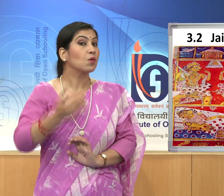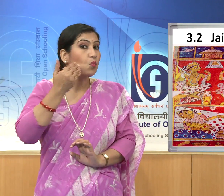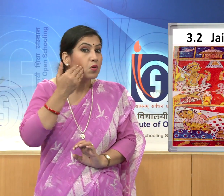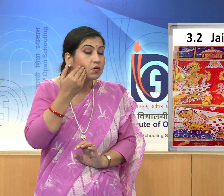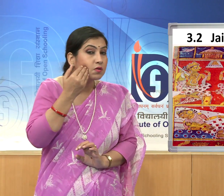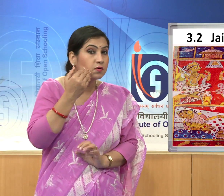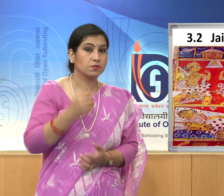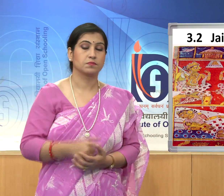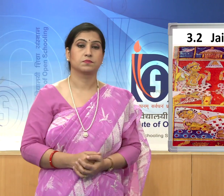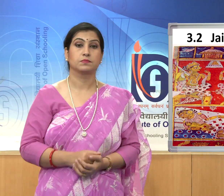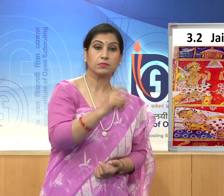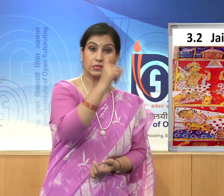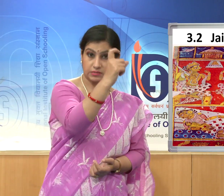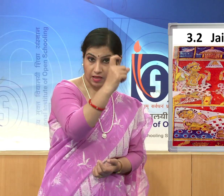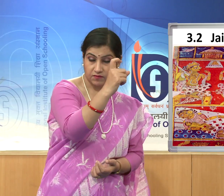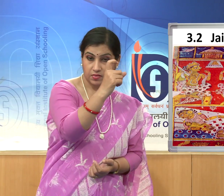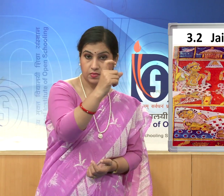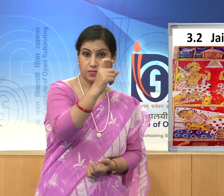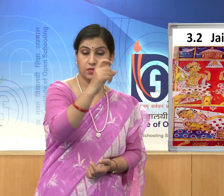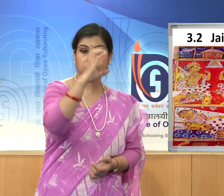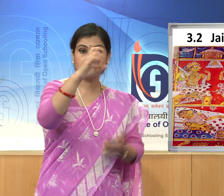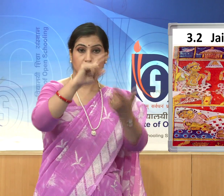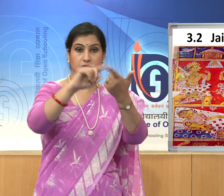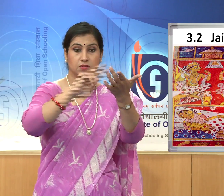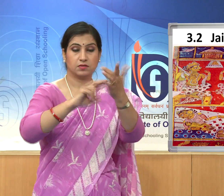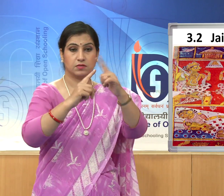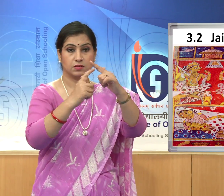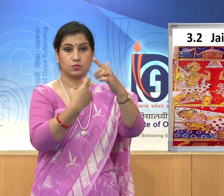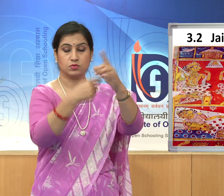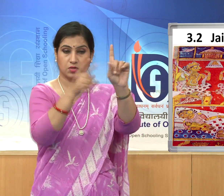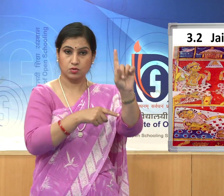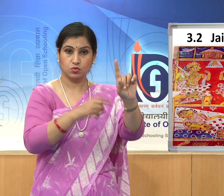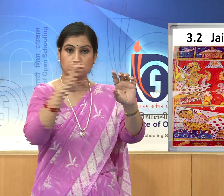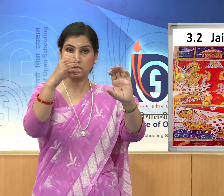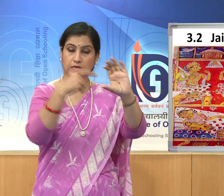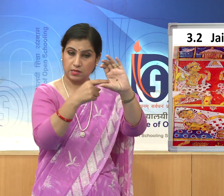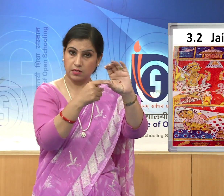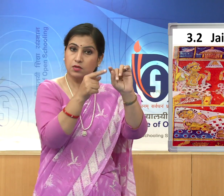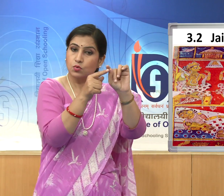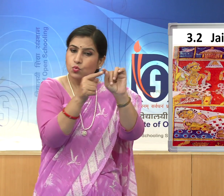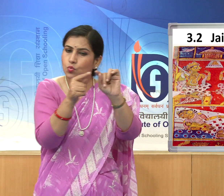from 7th century CE and reached